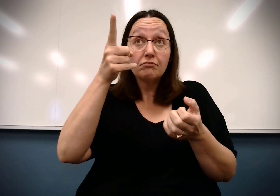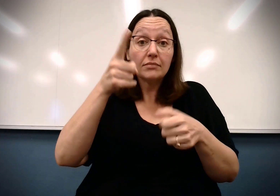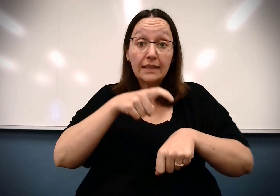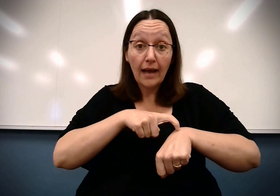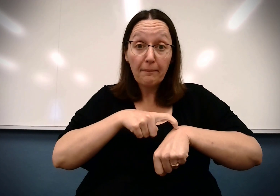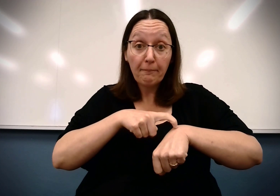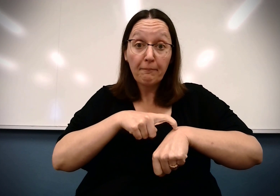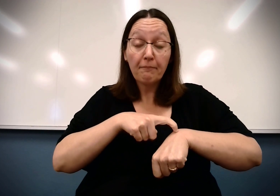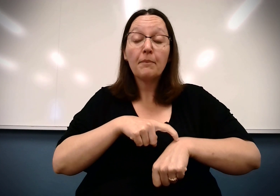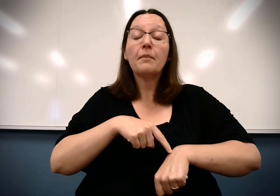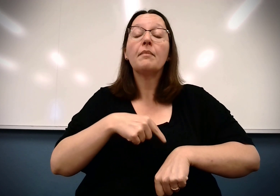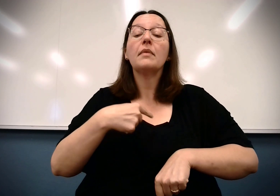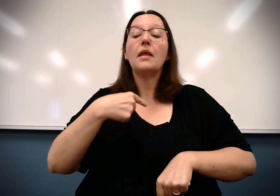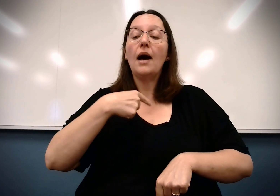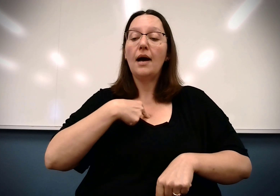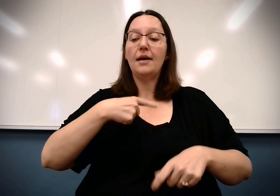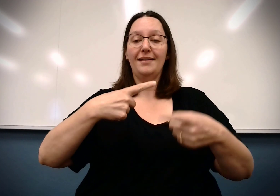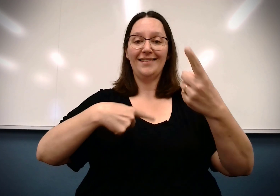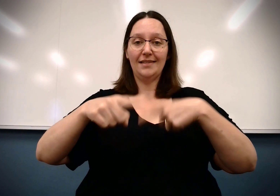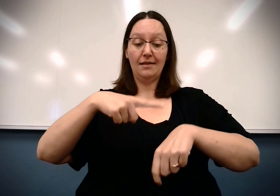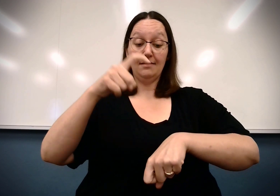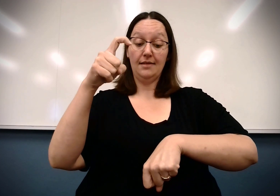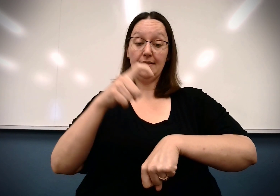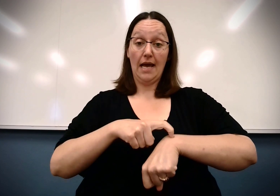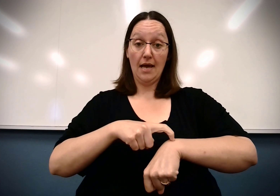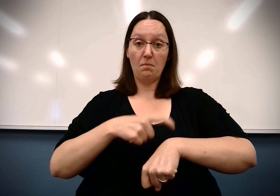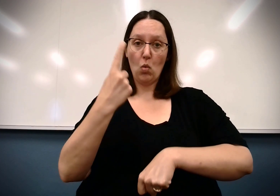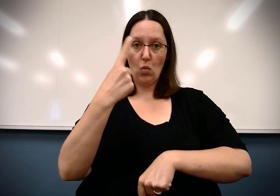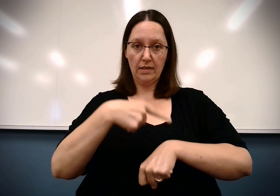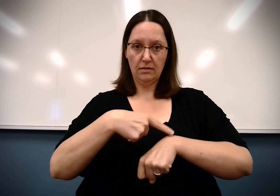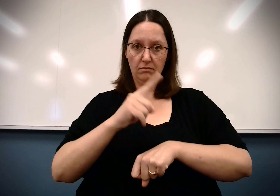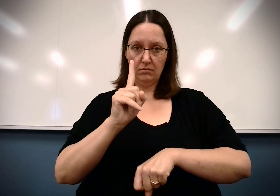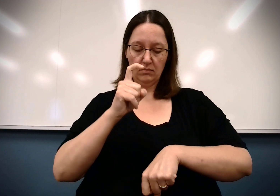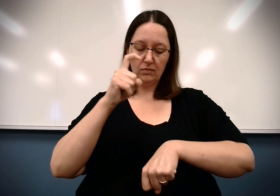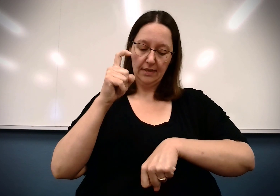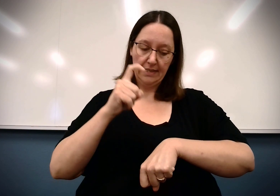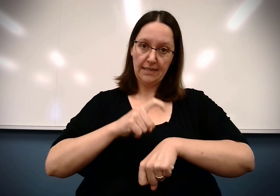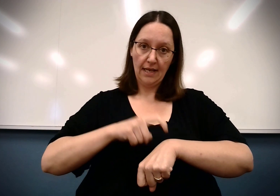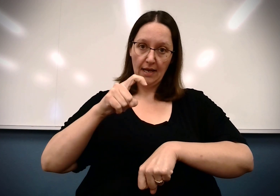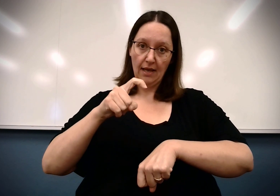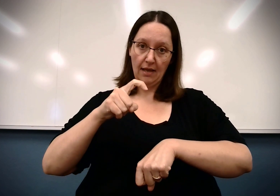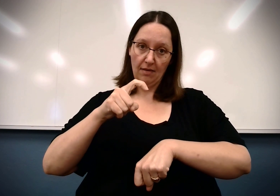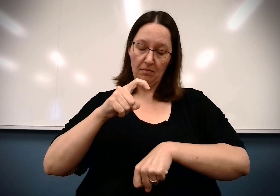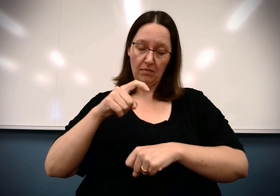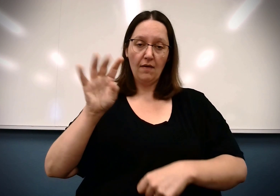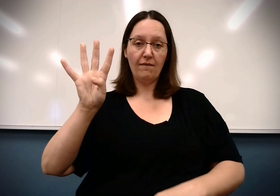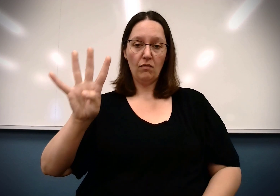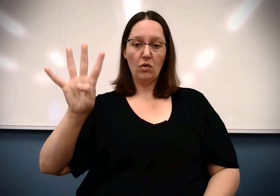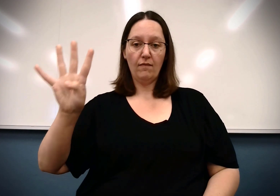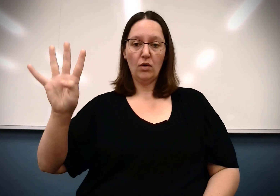time. If I wanted to say the time, I'm going to tap time once and then